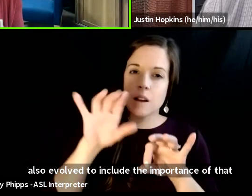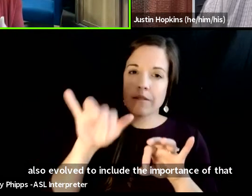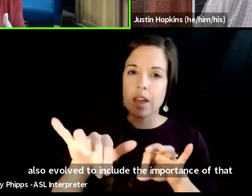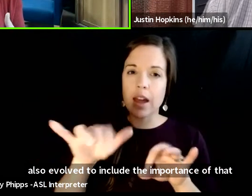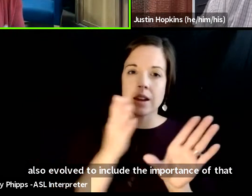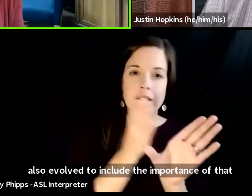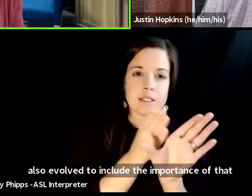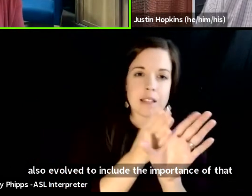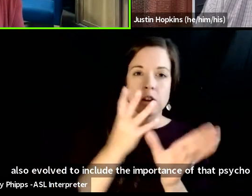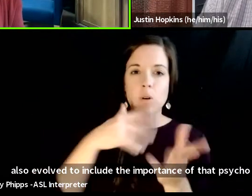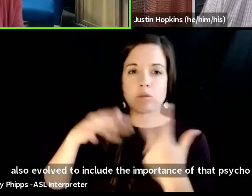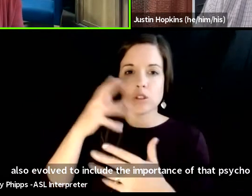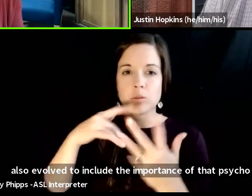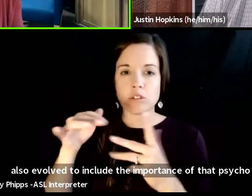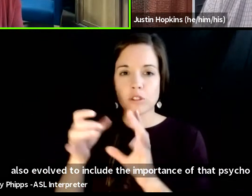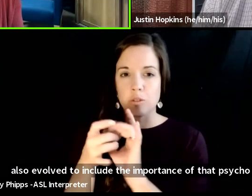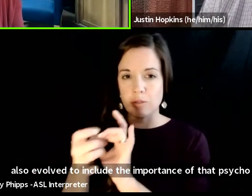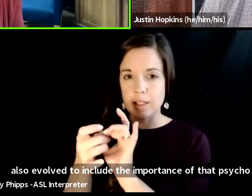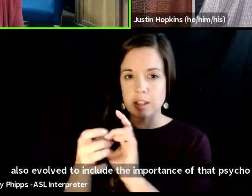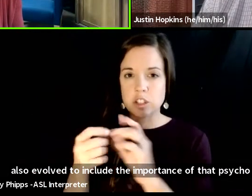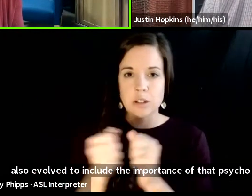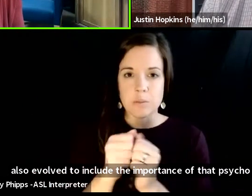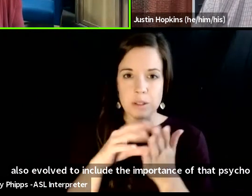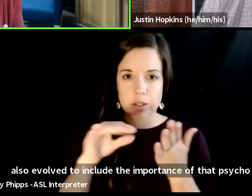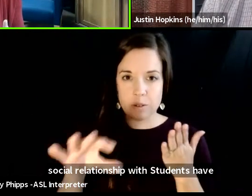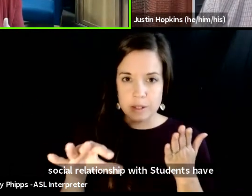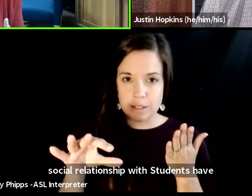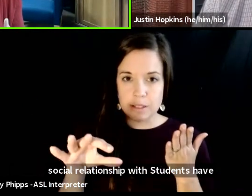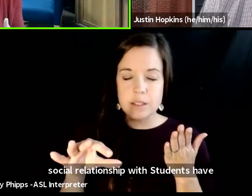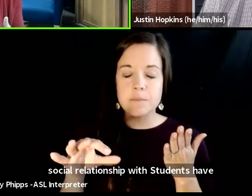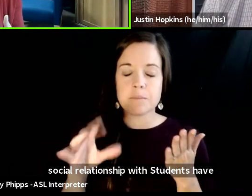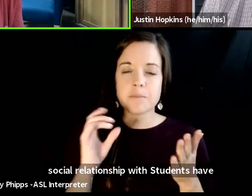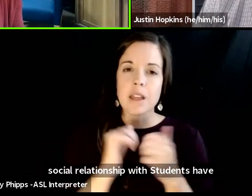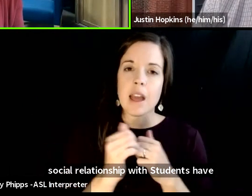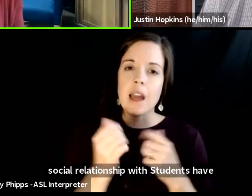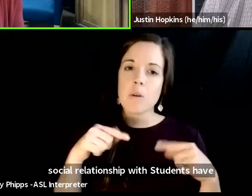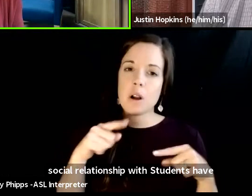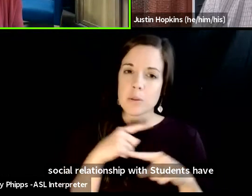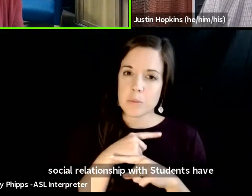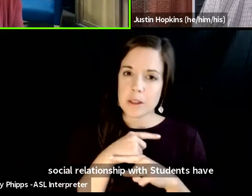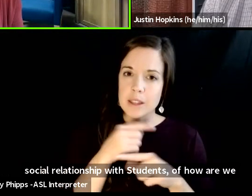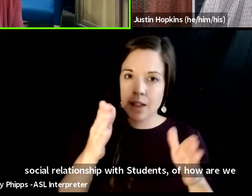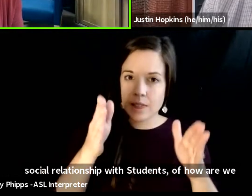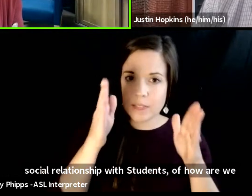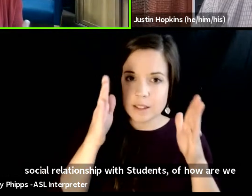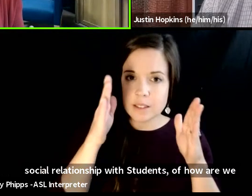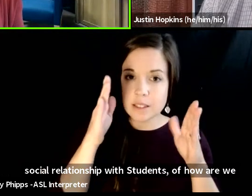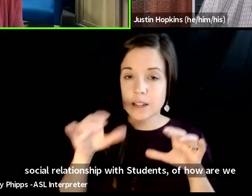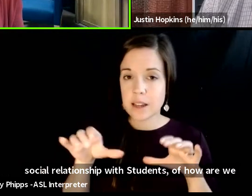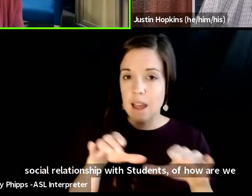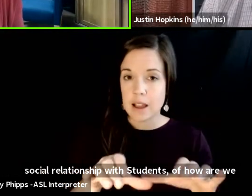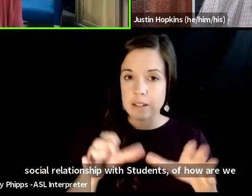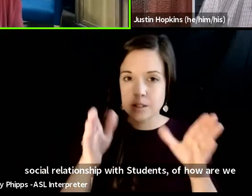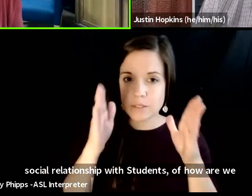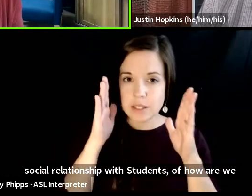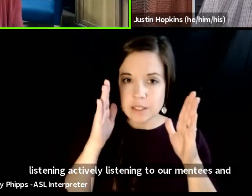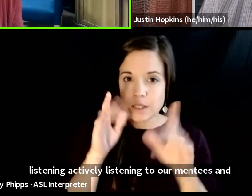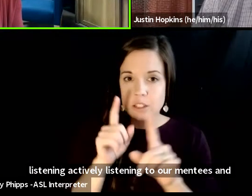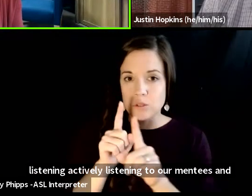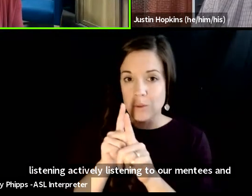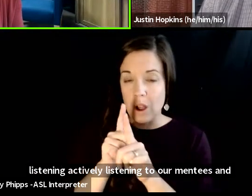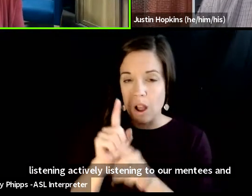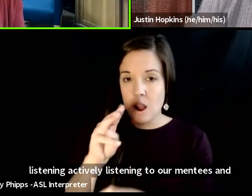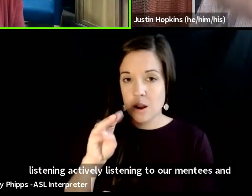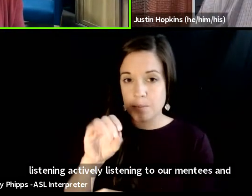psychosocial relationship with students, of how are we listening, actively listening to our mentees and